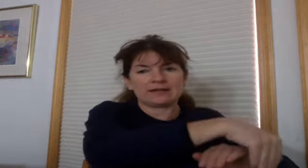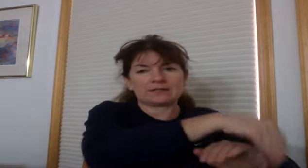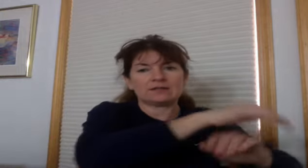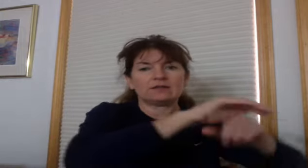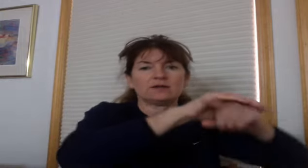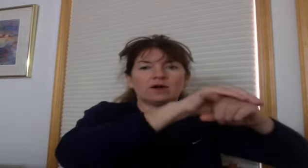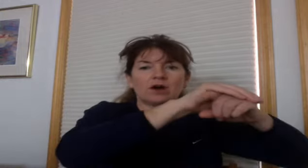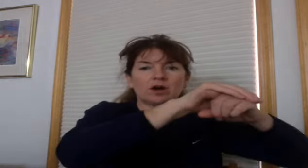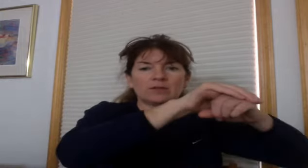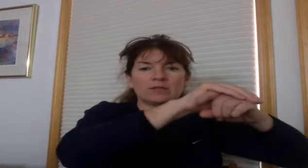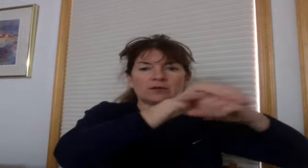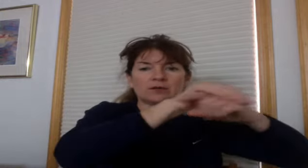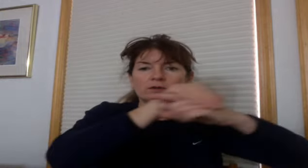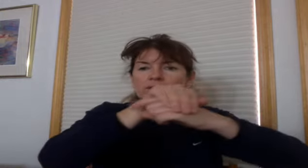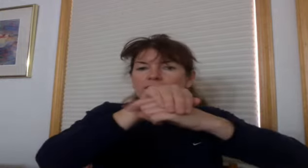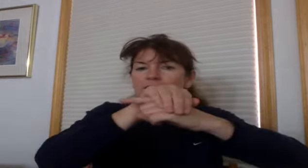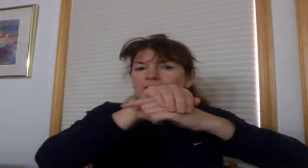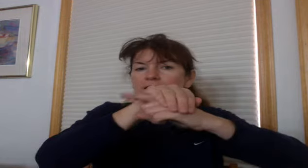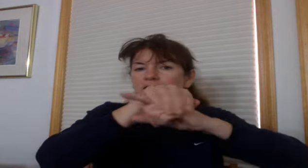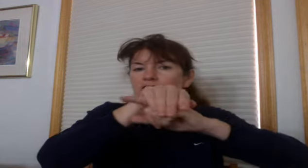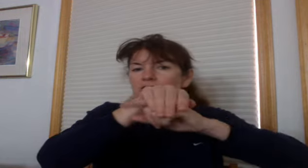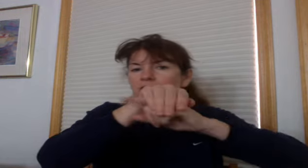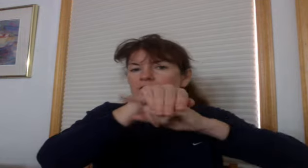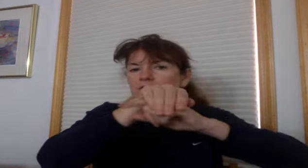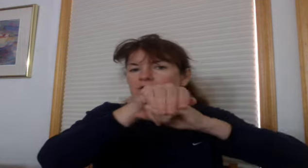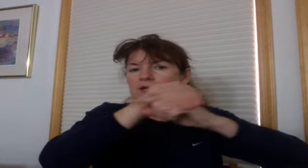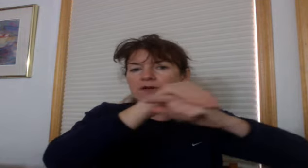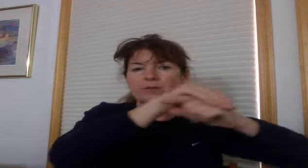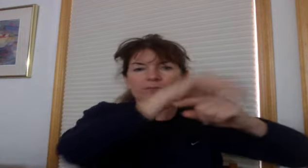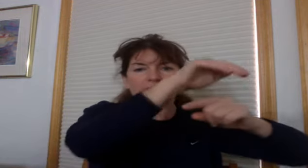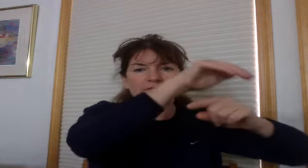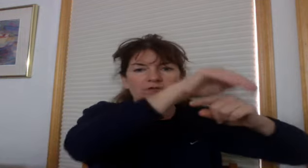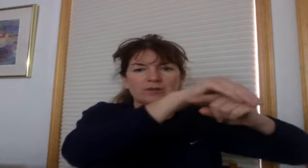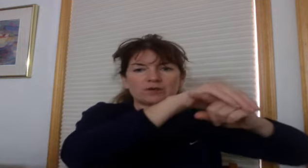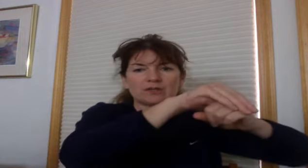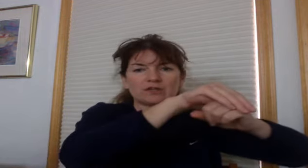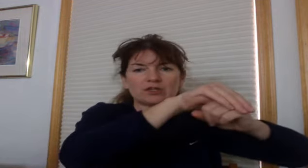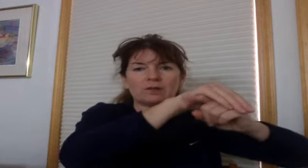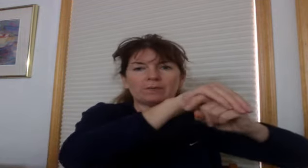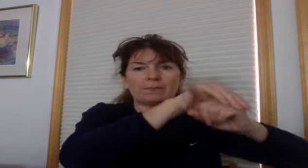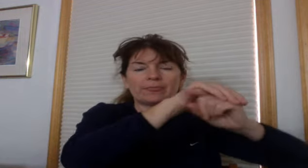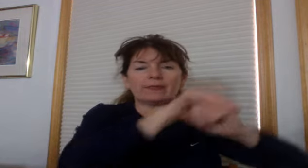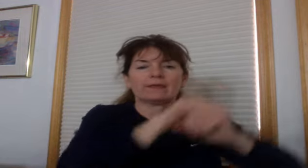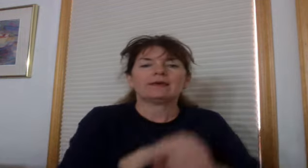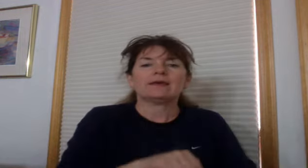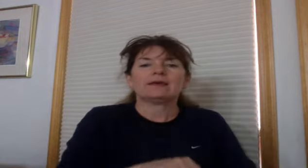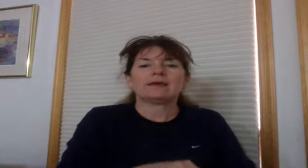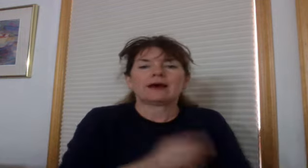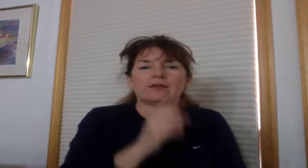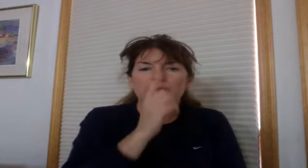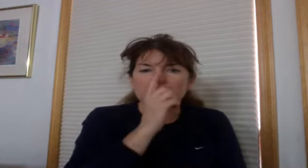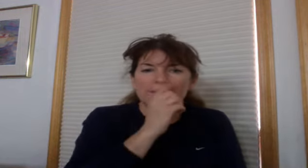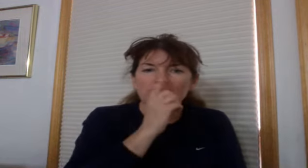armadillo, you show the armadillo's tail from underneath the shell. There's a mouse